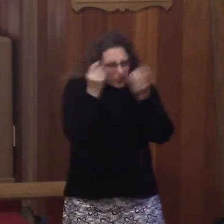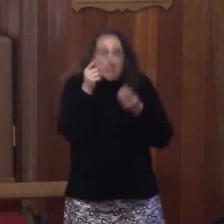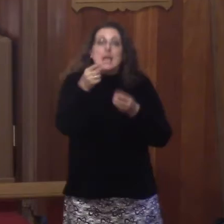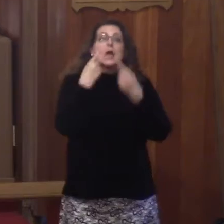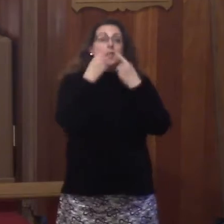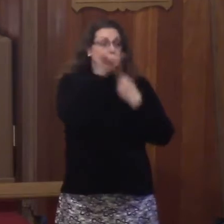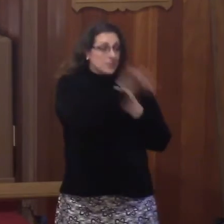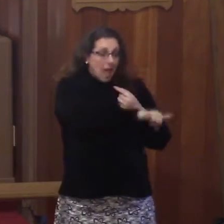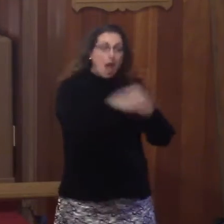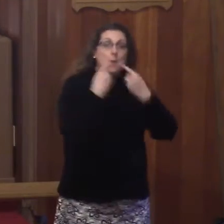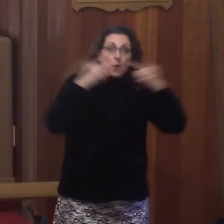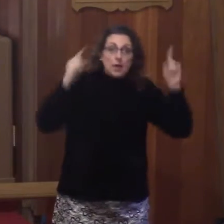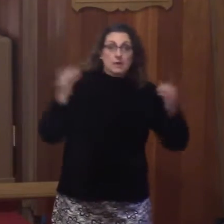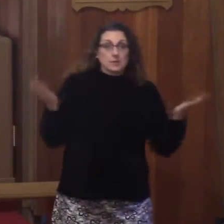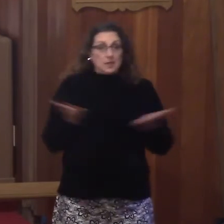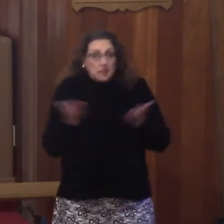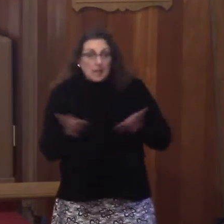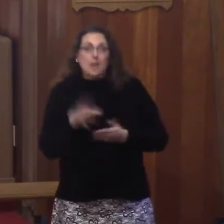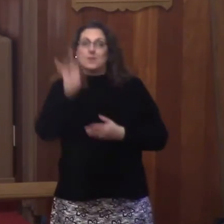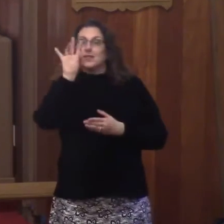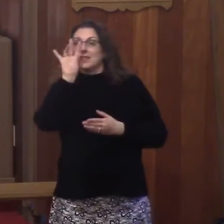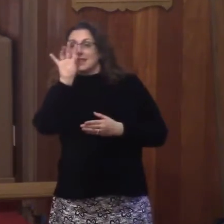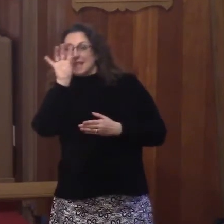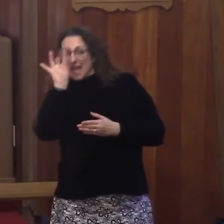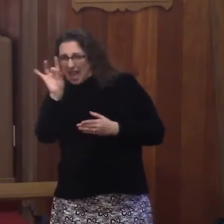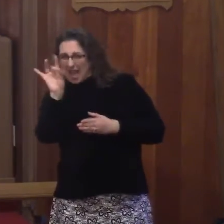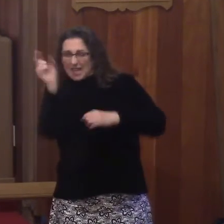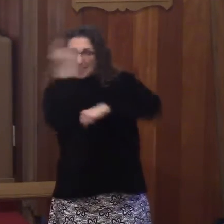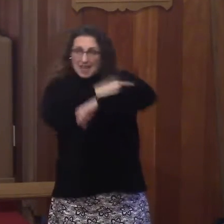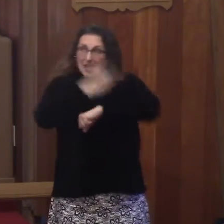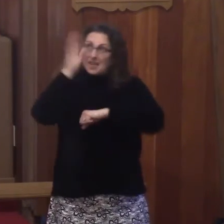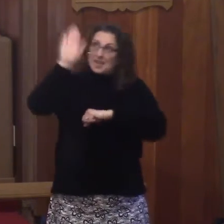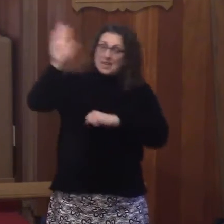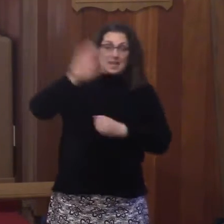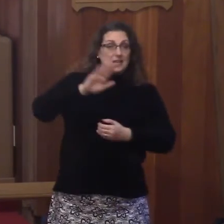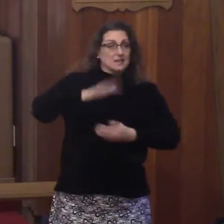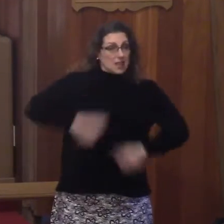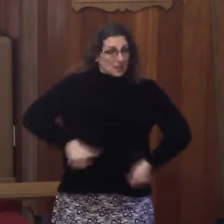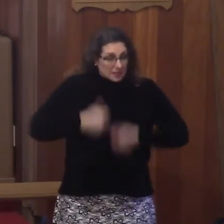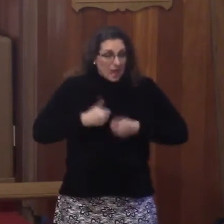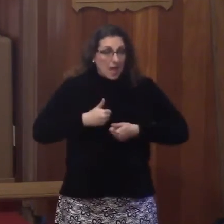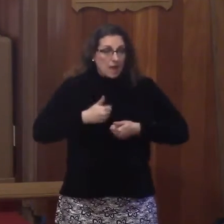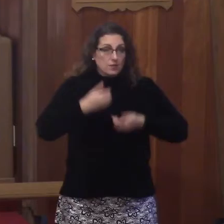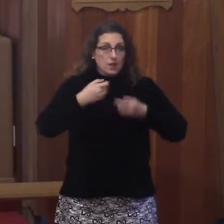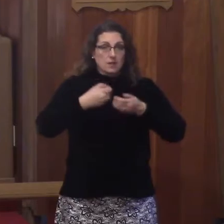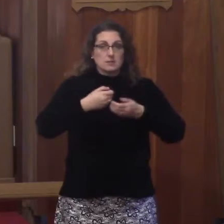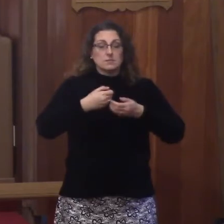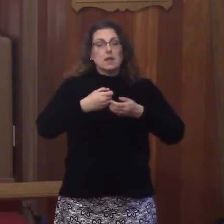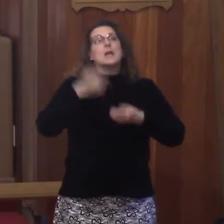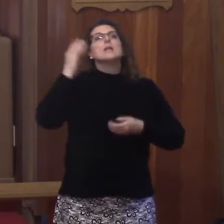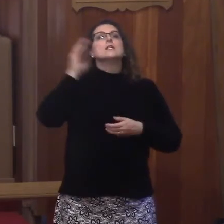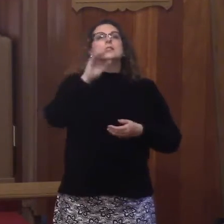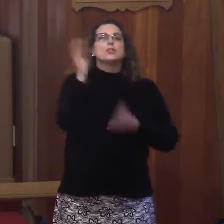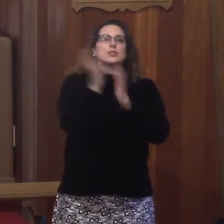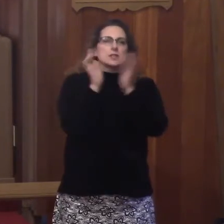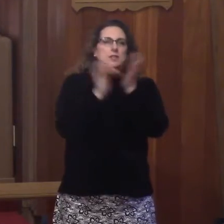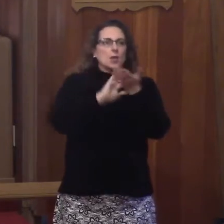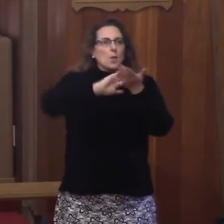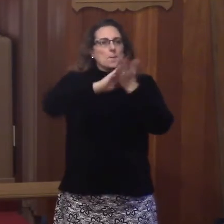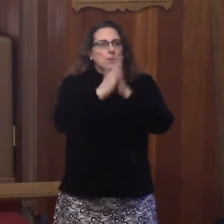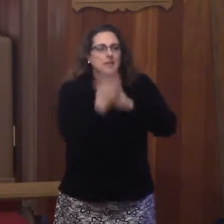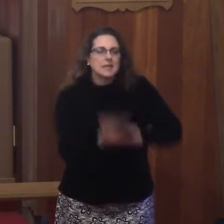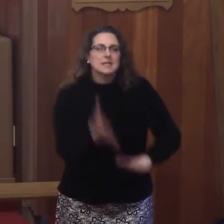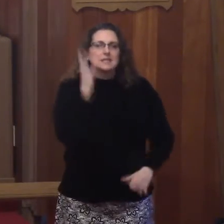to you that right here on the eighth day of his life outside of the womb, at his circumcision, Jesus begins to